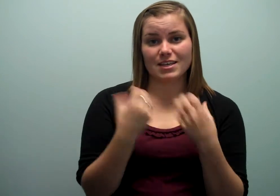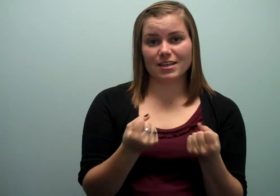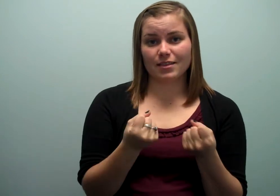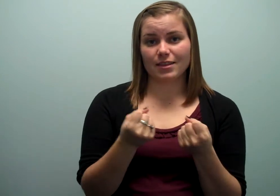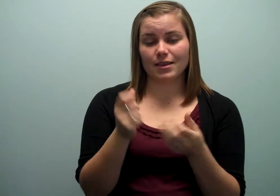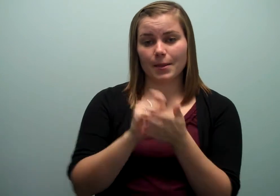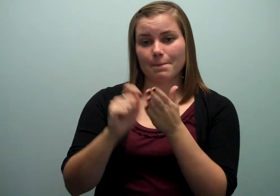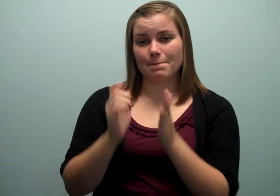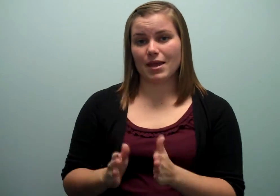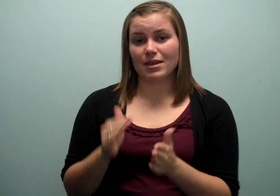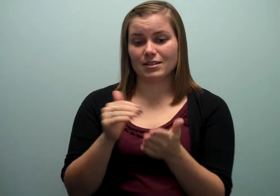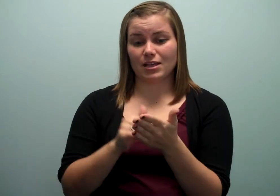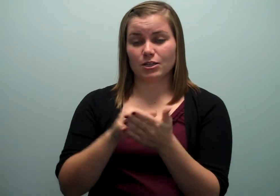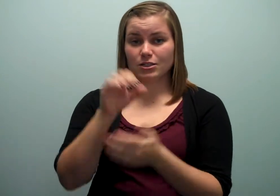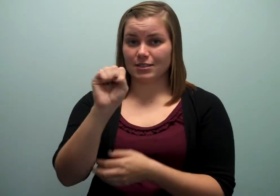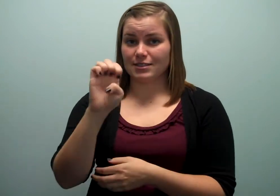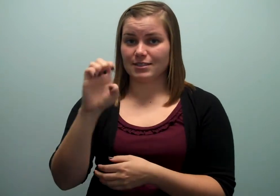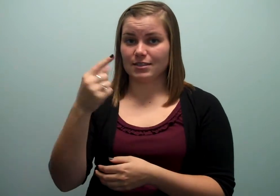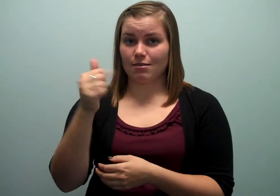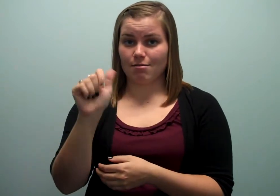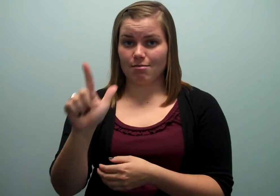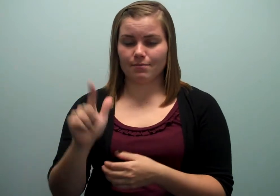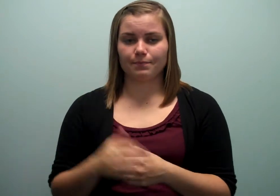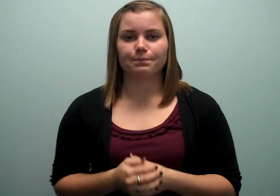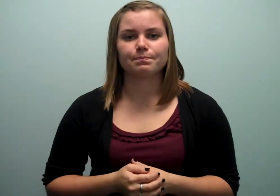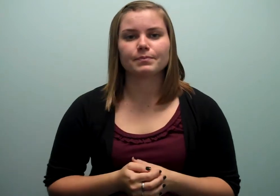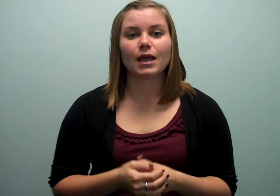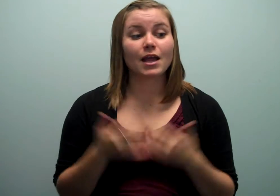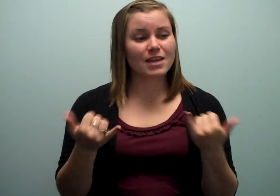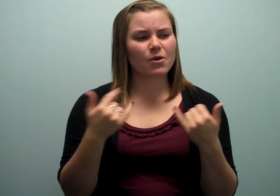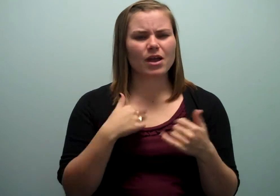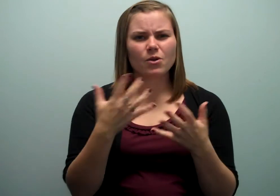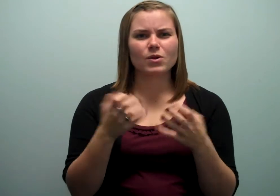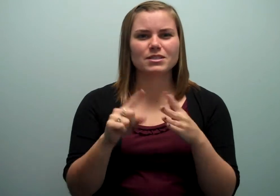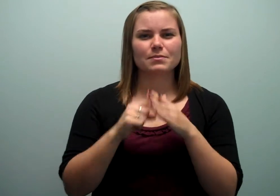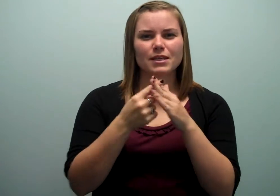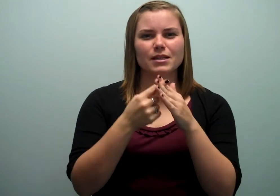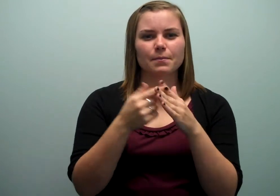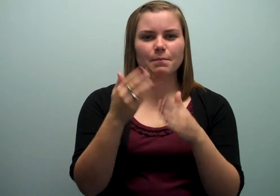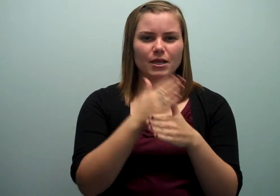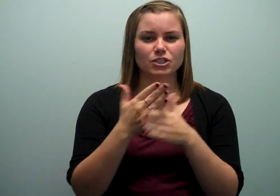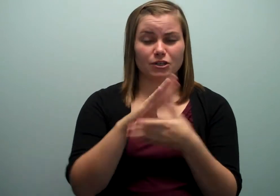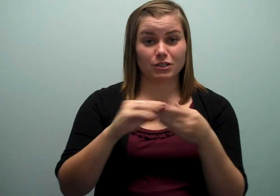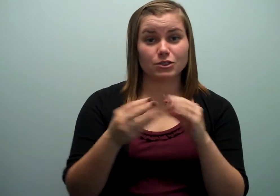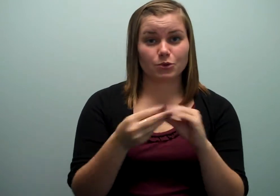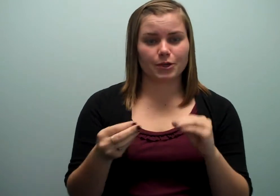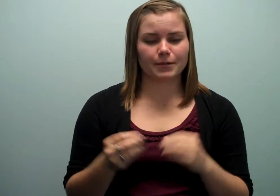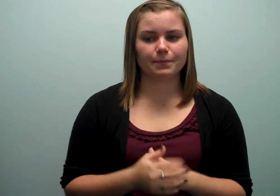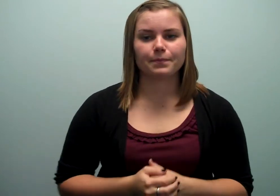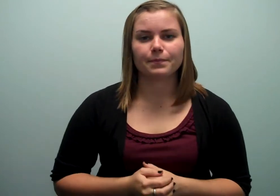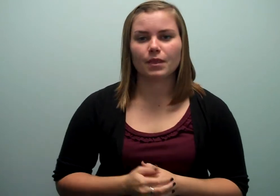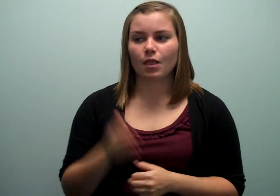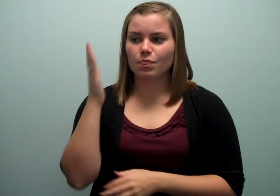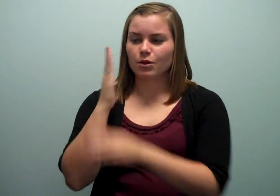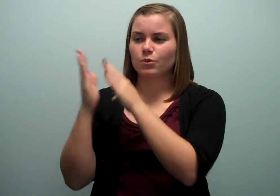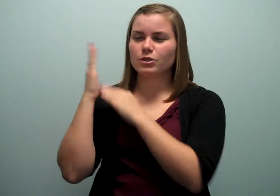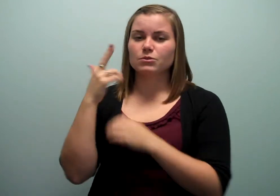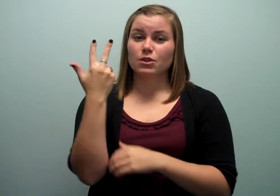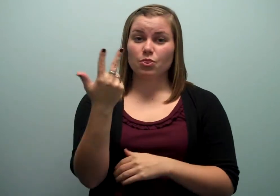Bernie S. Siegel. I'd like to begin by telling you a story. There once were 3 brick masons working together